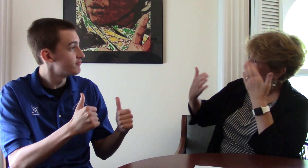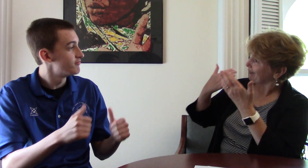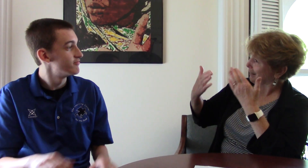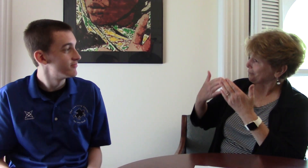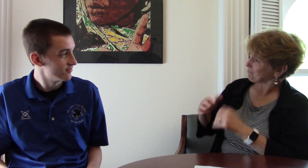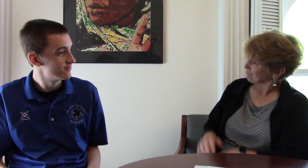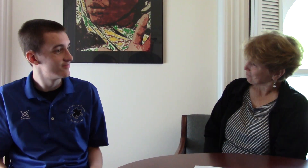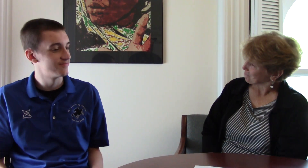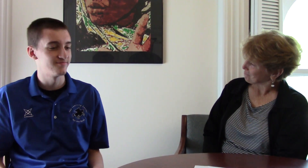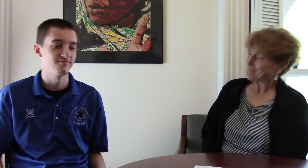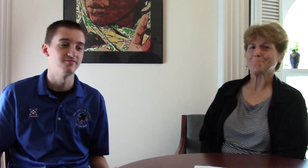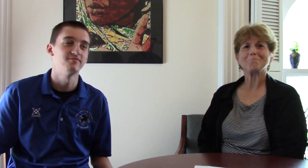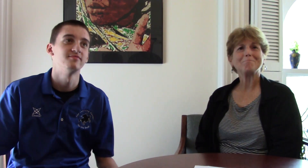position. Thank you so much.